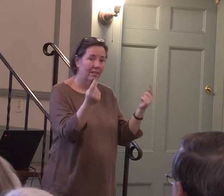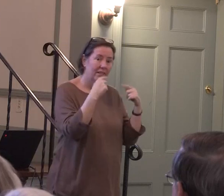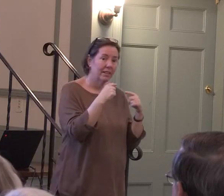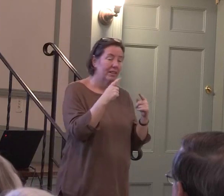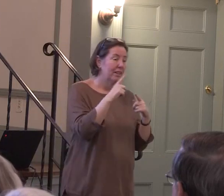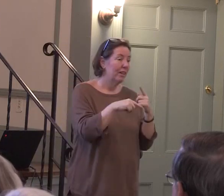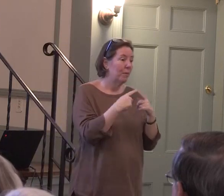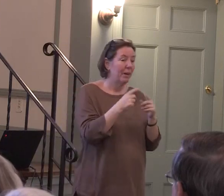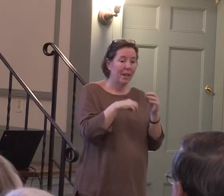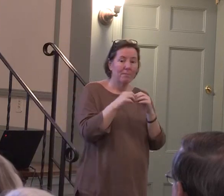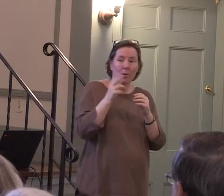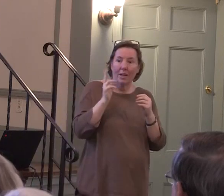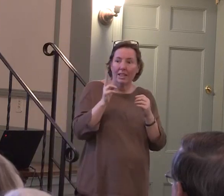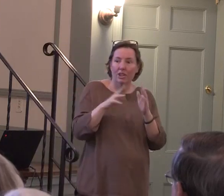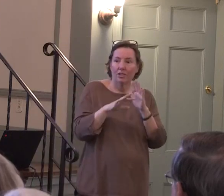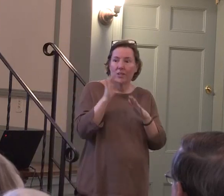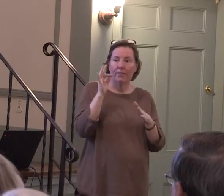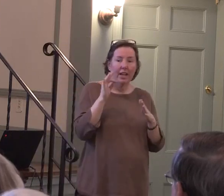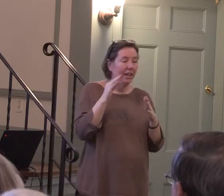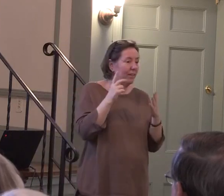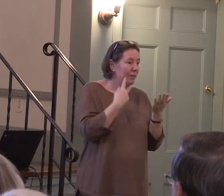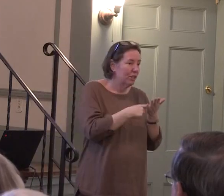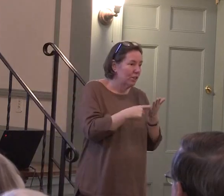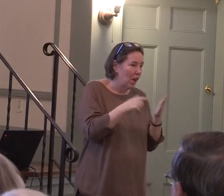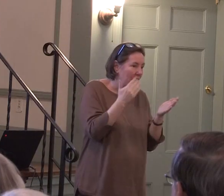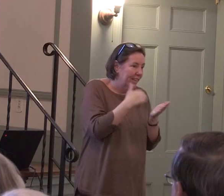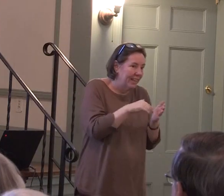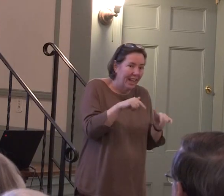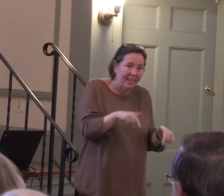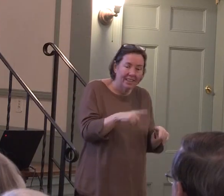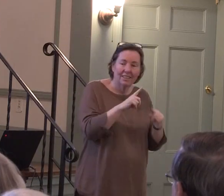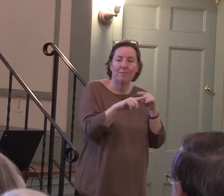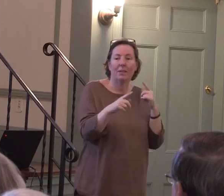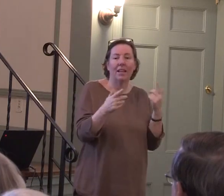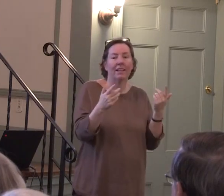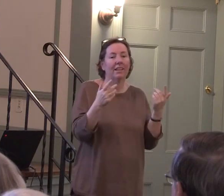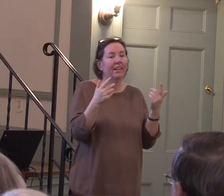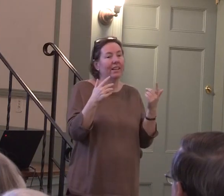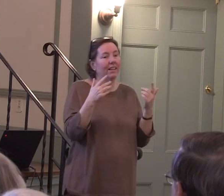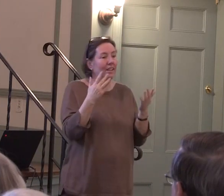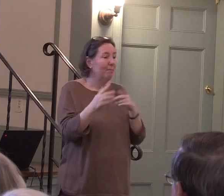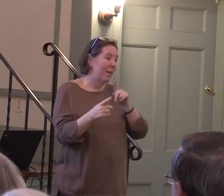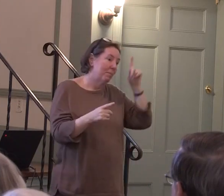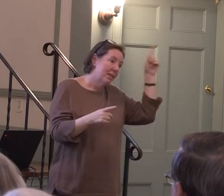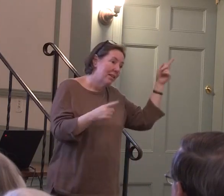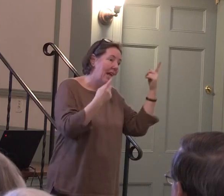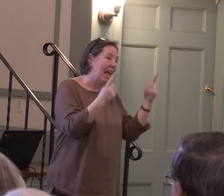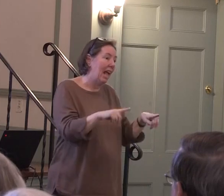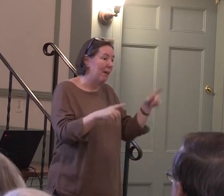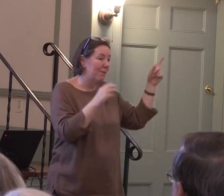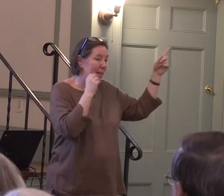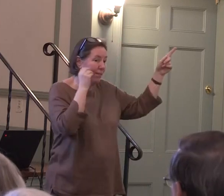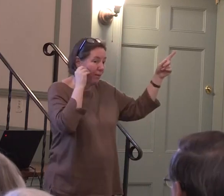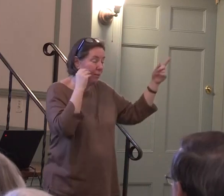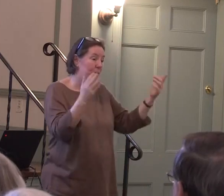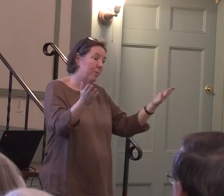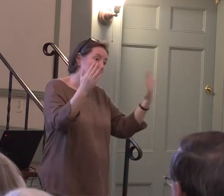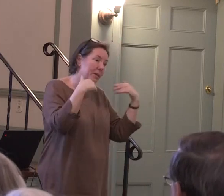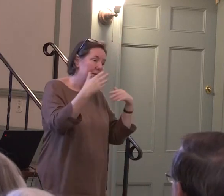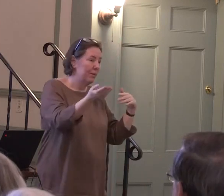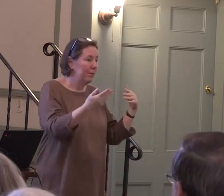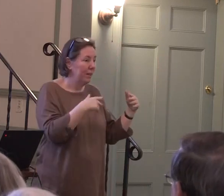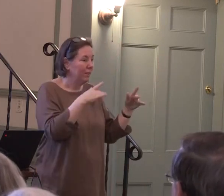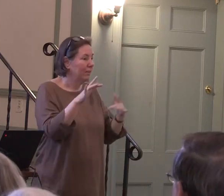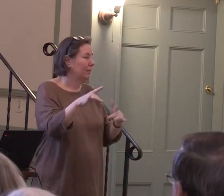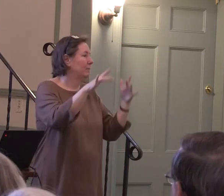I get more history stuff, we'll do this again. But maybe this time, we'll do it after. I can give you a tour or